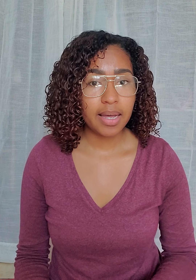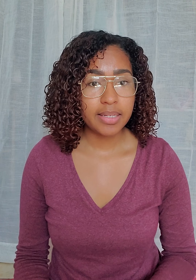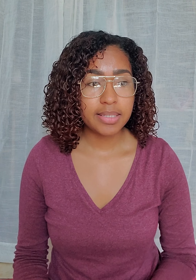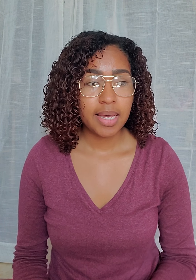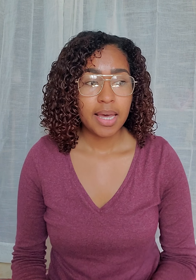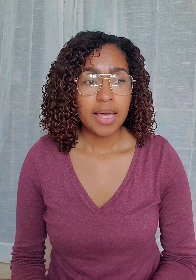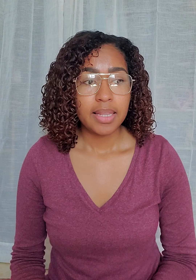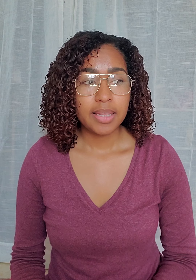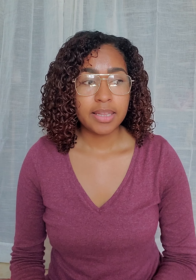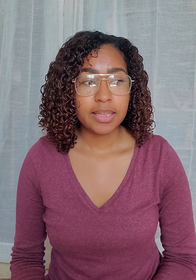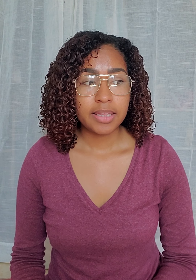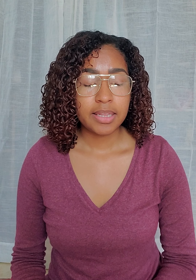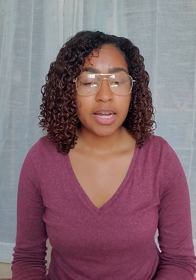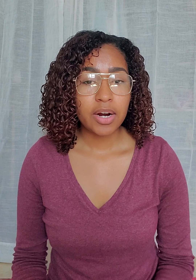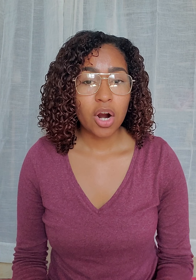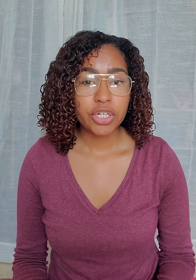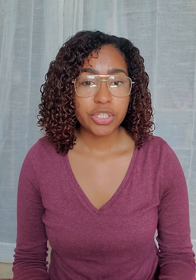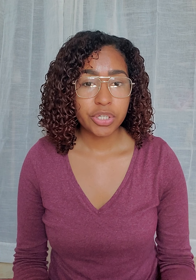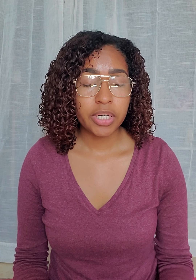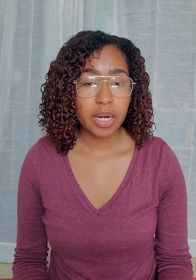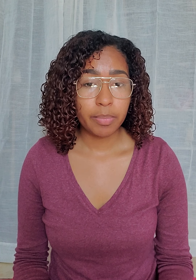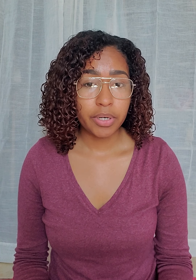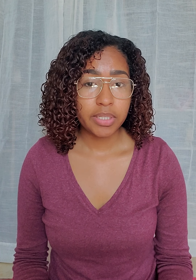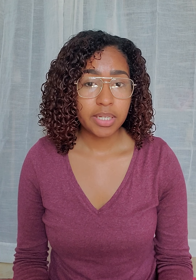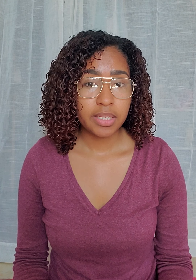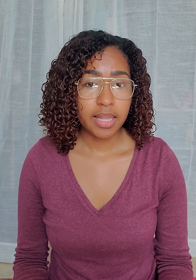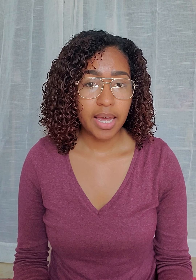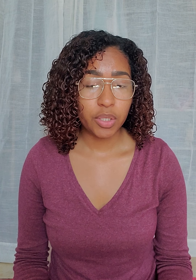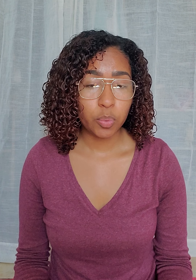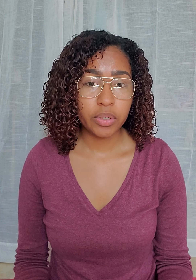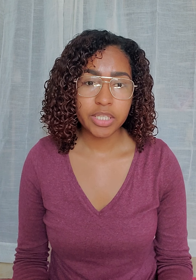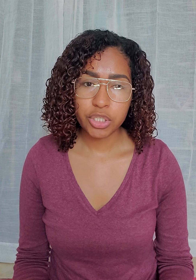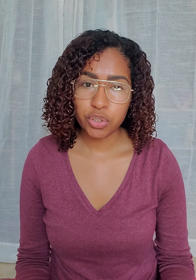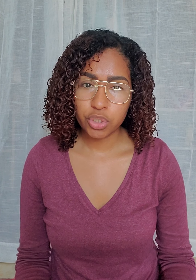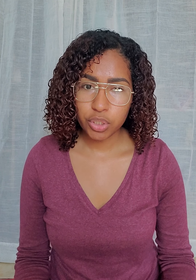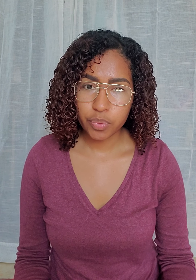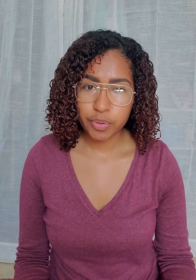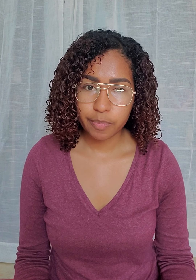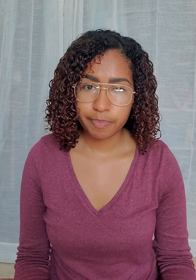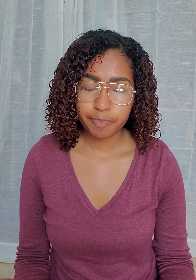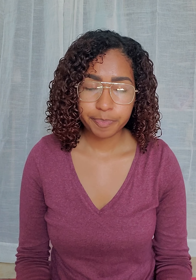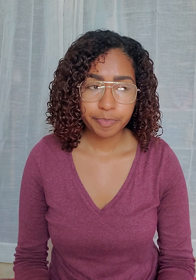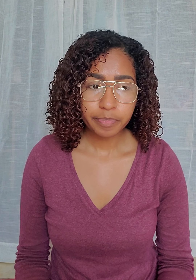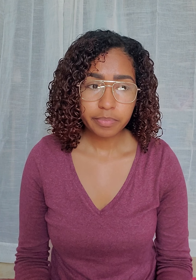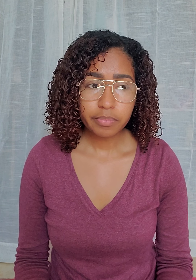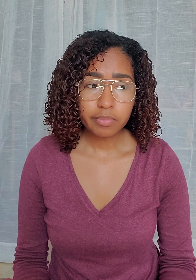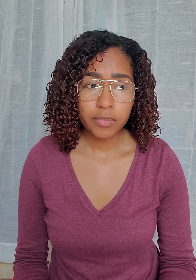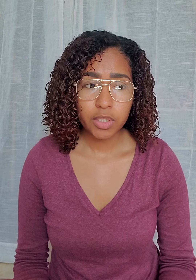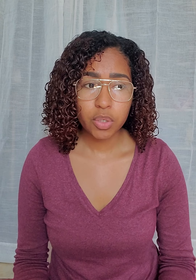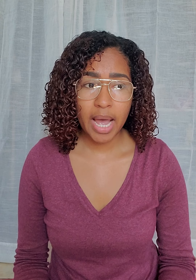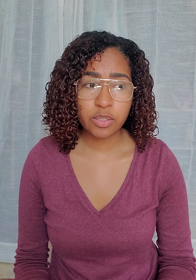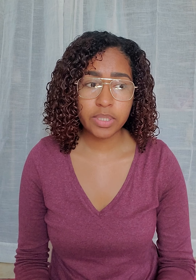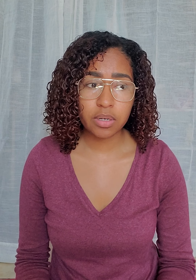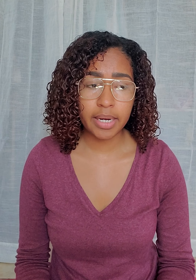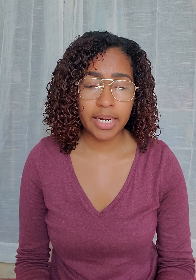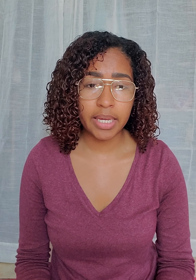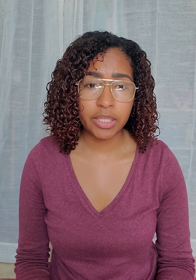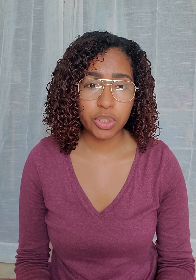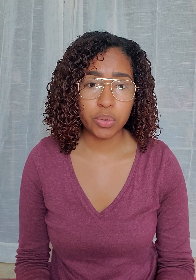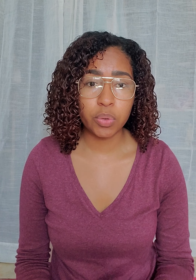because there are certain numbers that you will continue to use. So as we start getting into